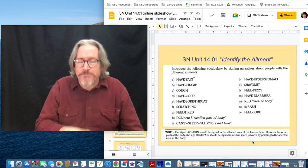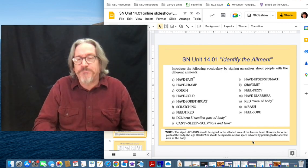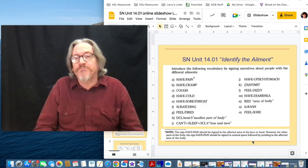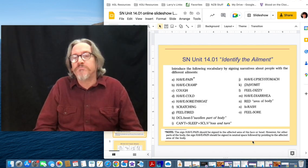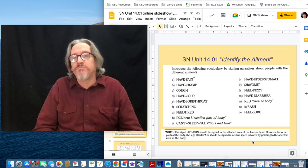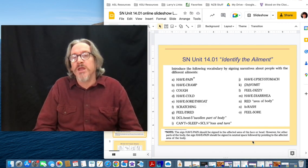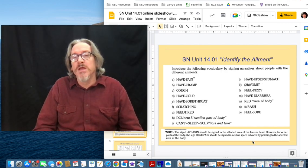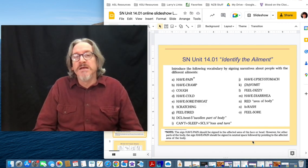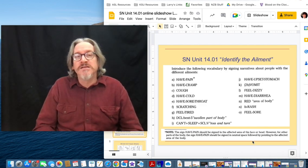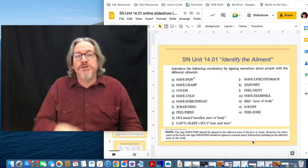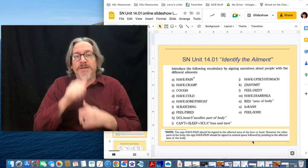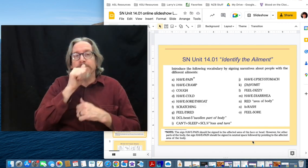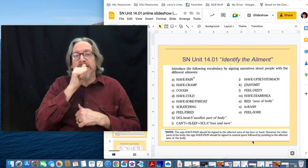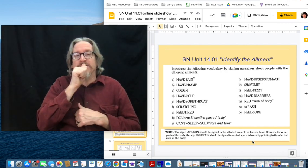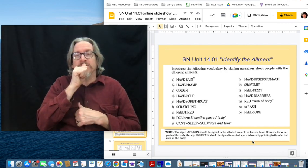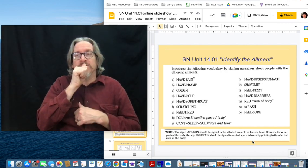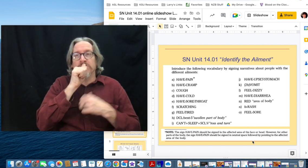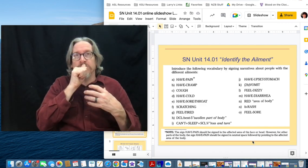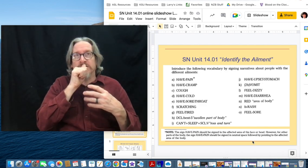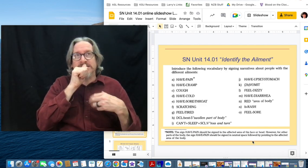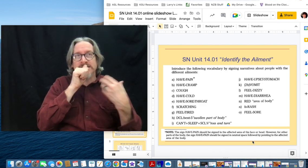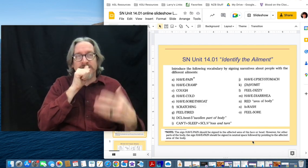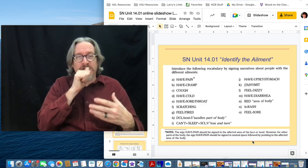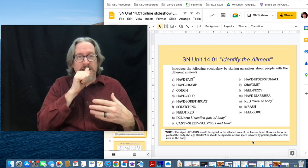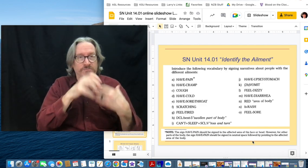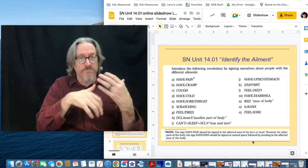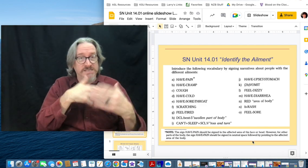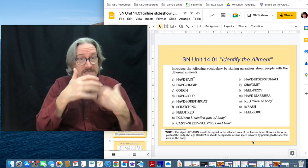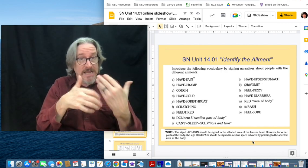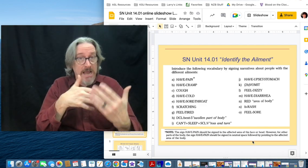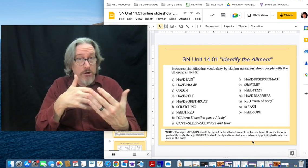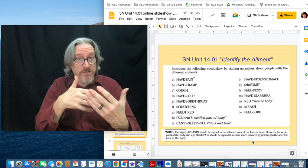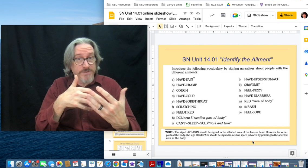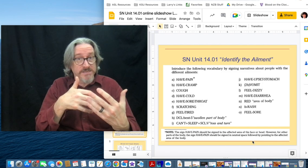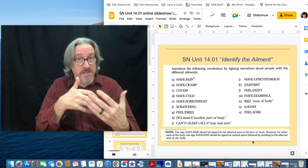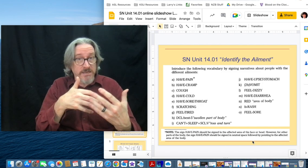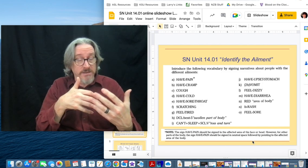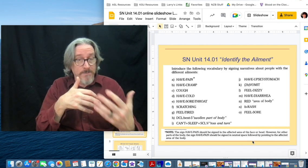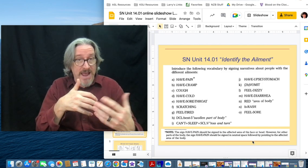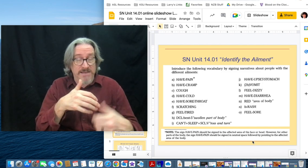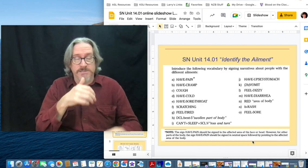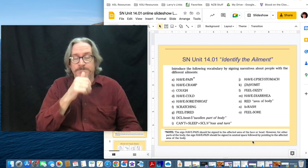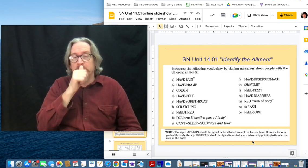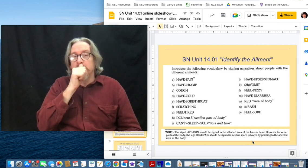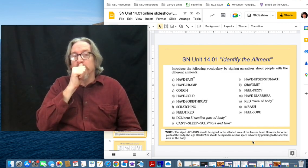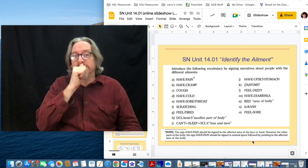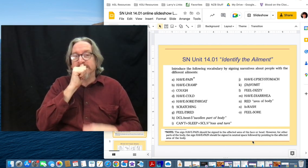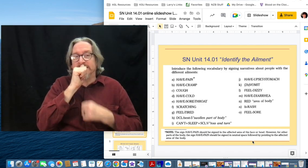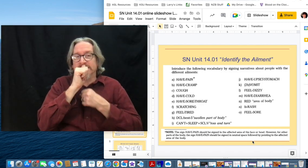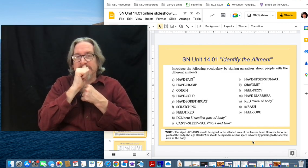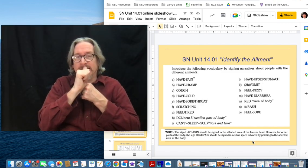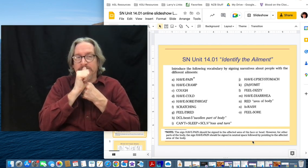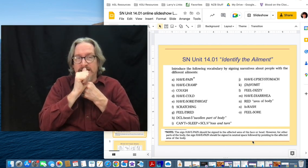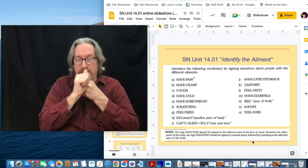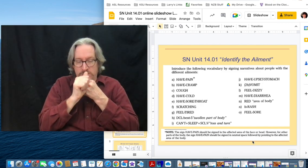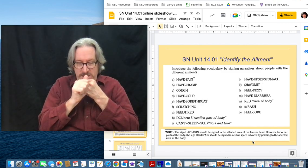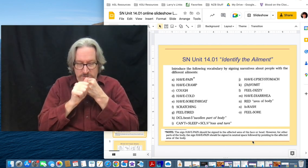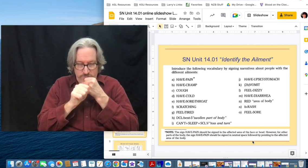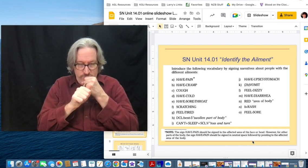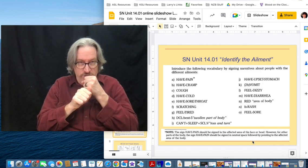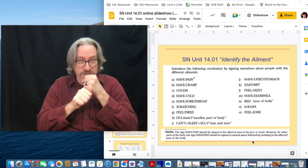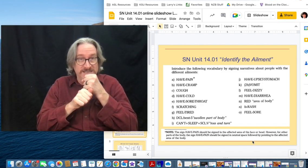right? So the sense I've gotten from seeing how it's been signed in the past was that this came